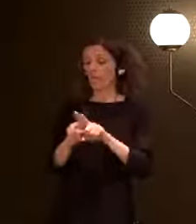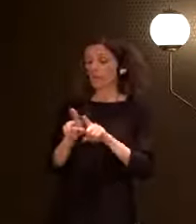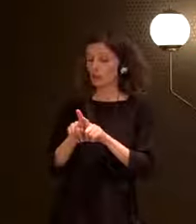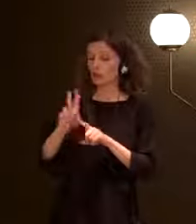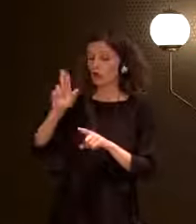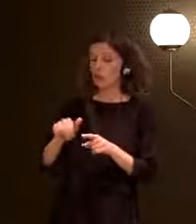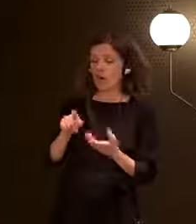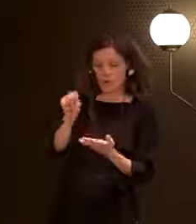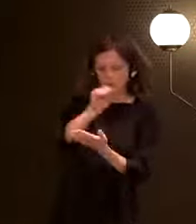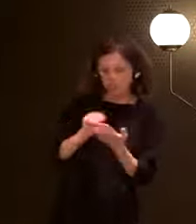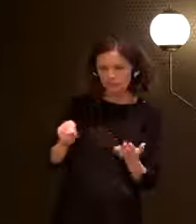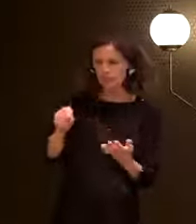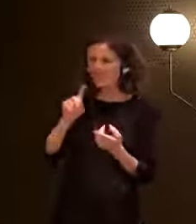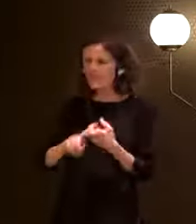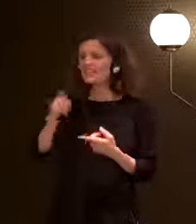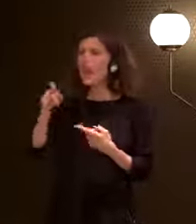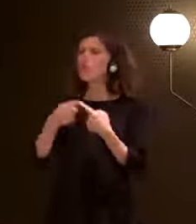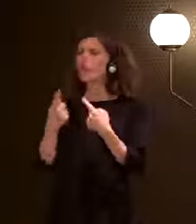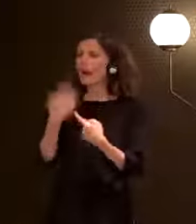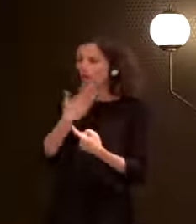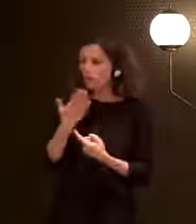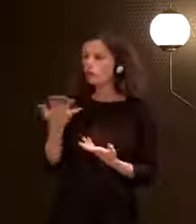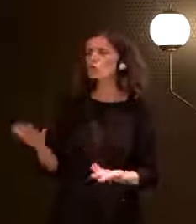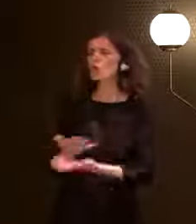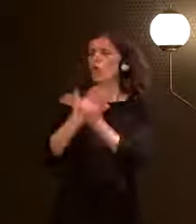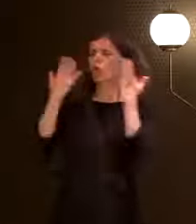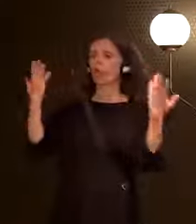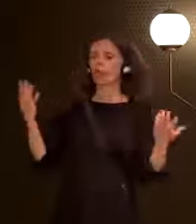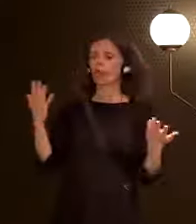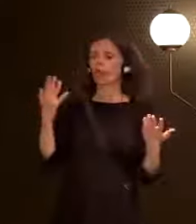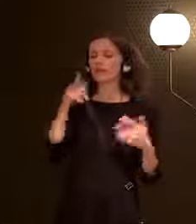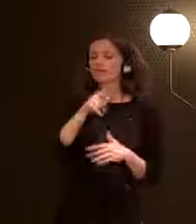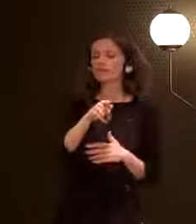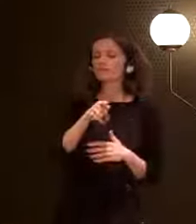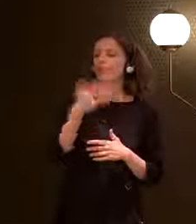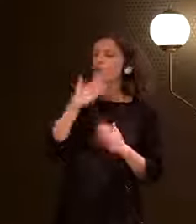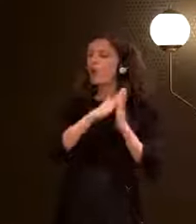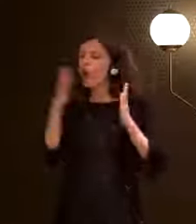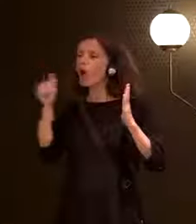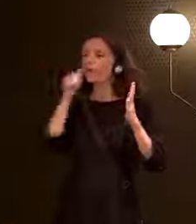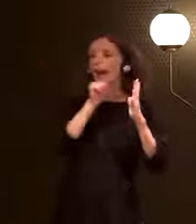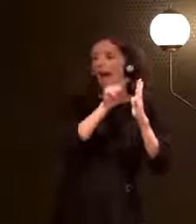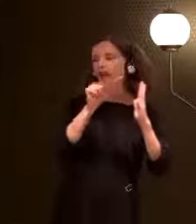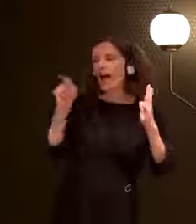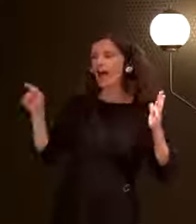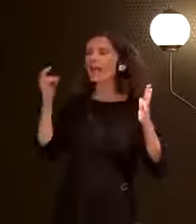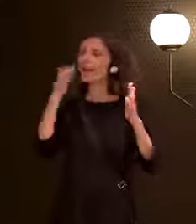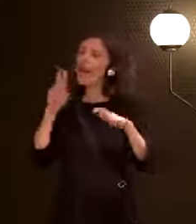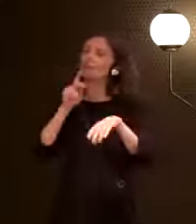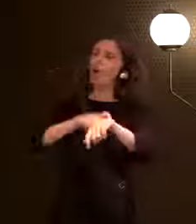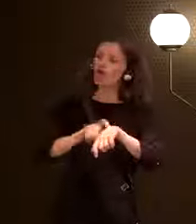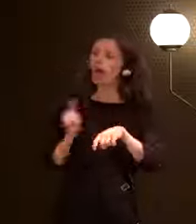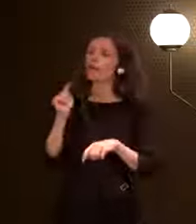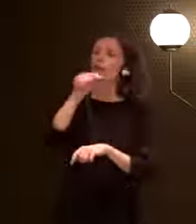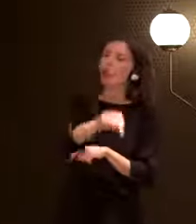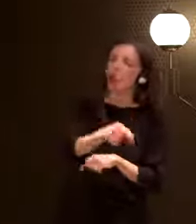introduce, I don't know, breakfast or coming to school with the times. It is important for